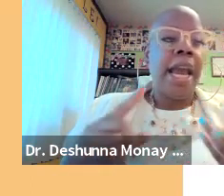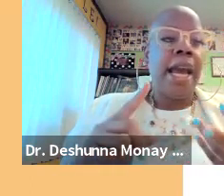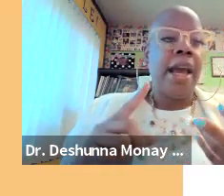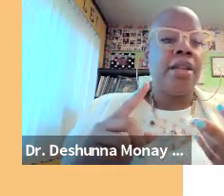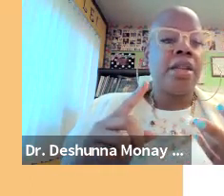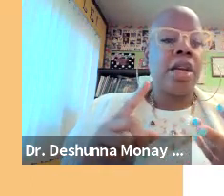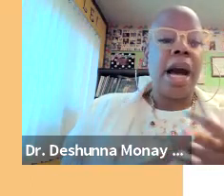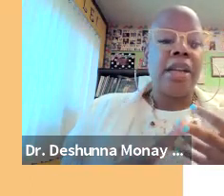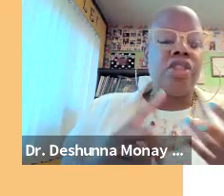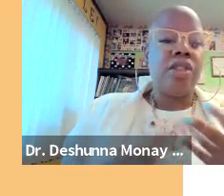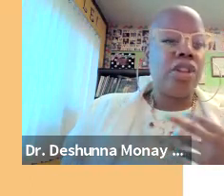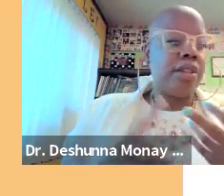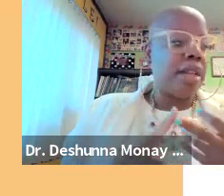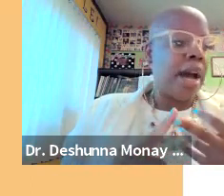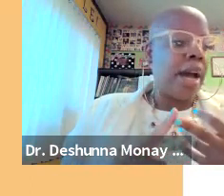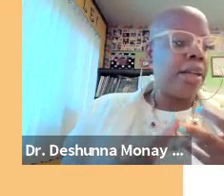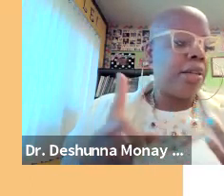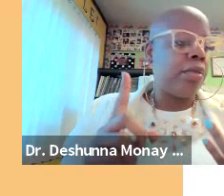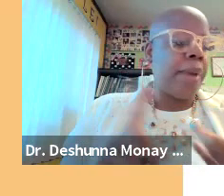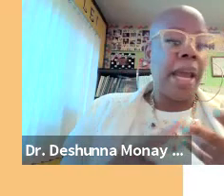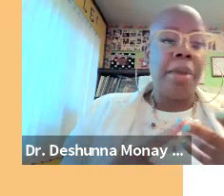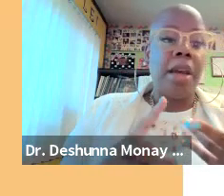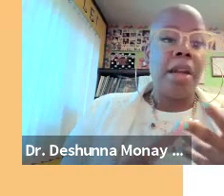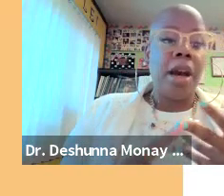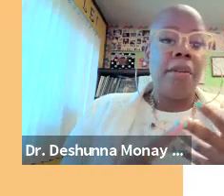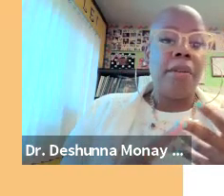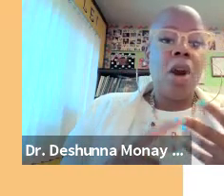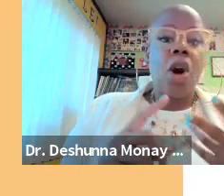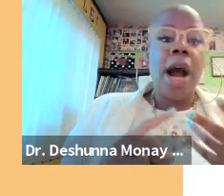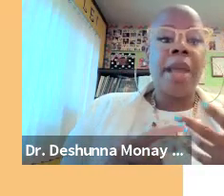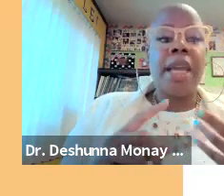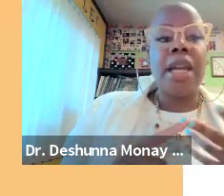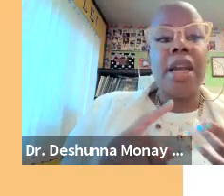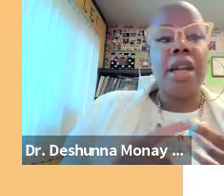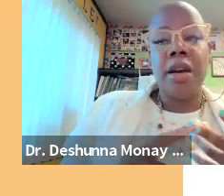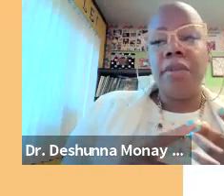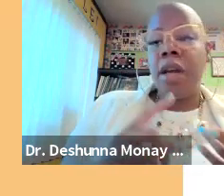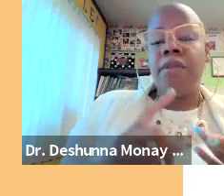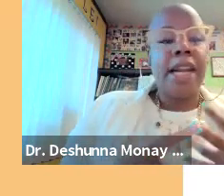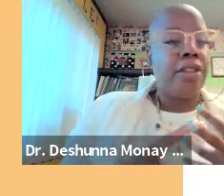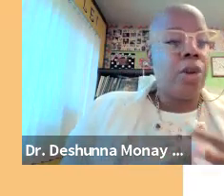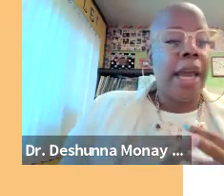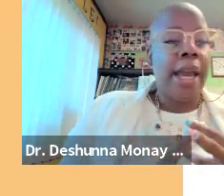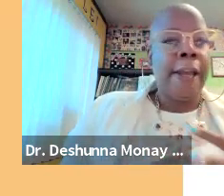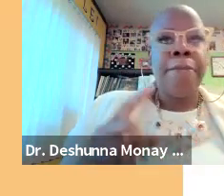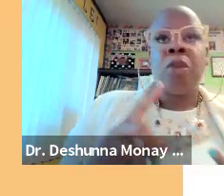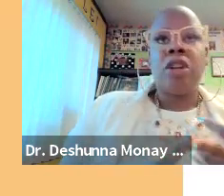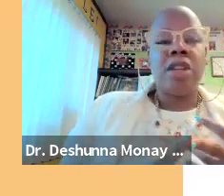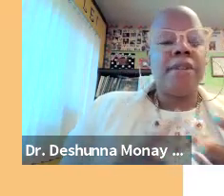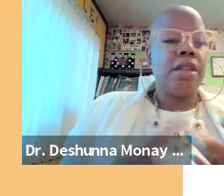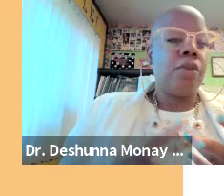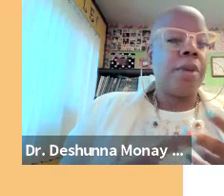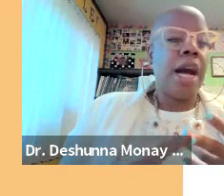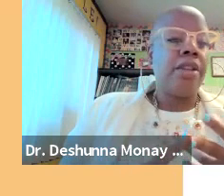family and college is just not paying me enough, or I'm not getting enough financial aid